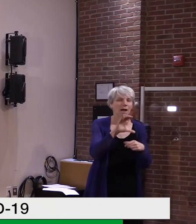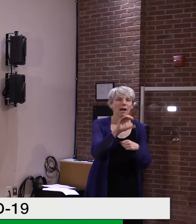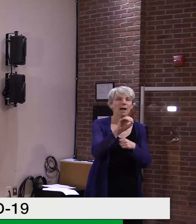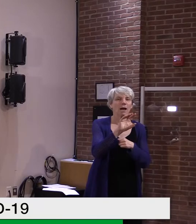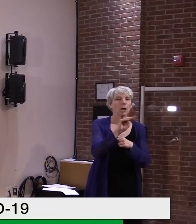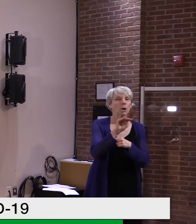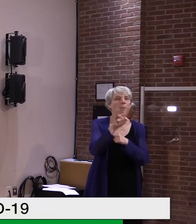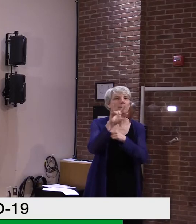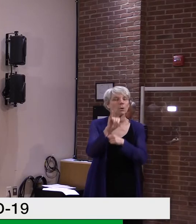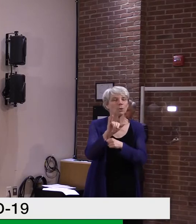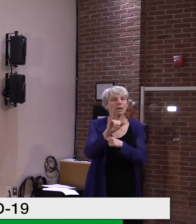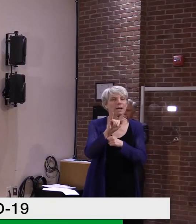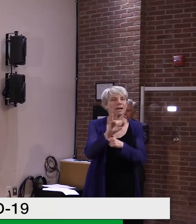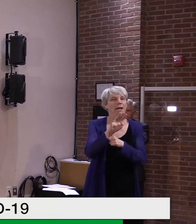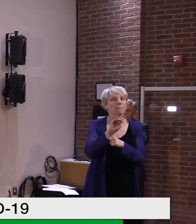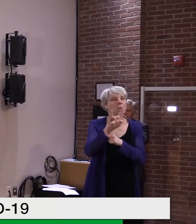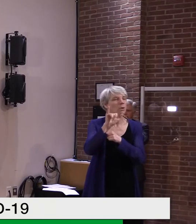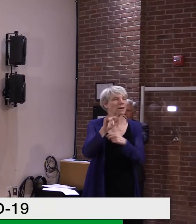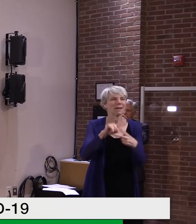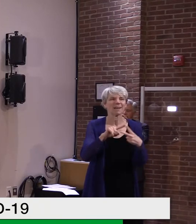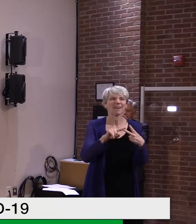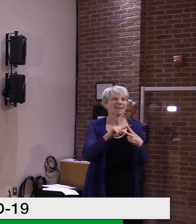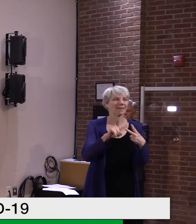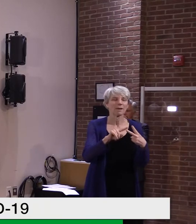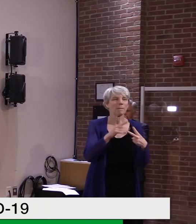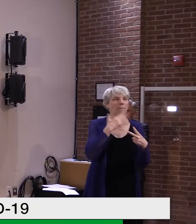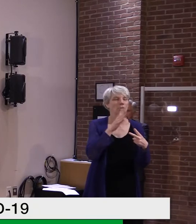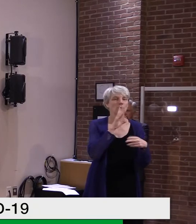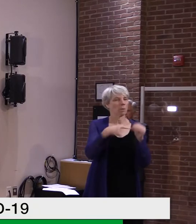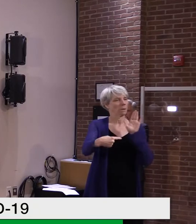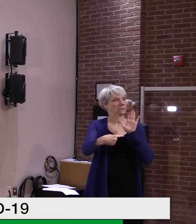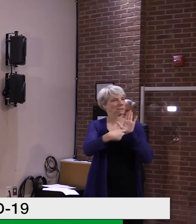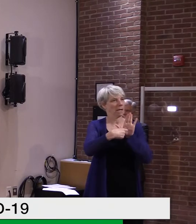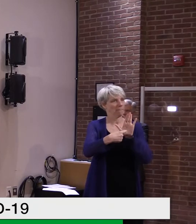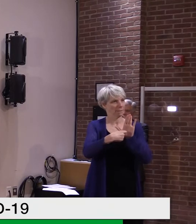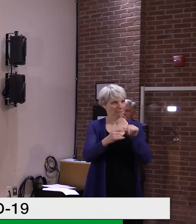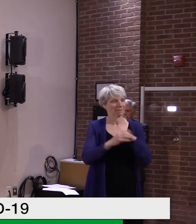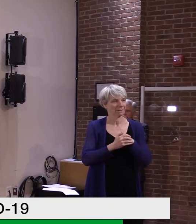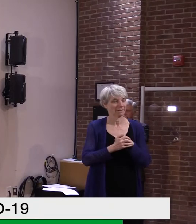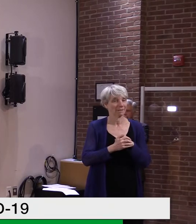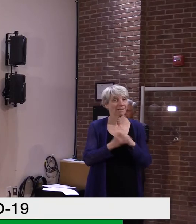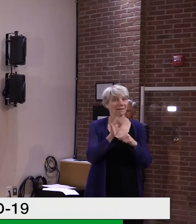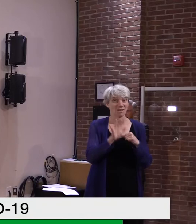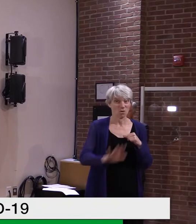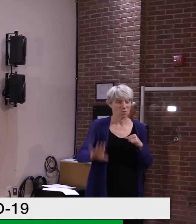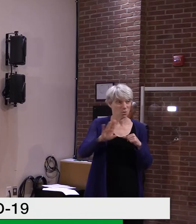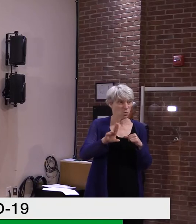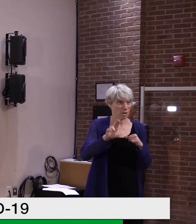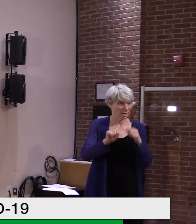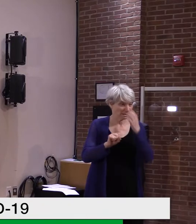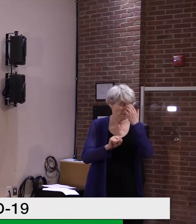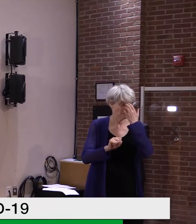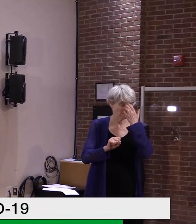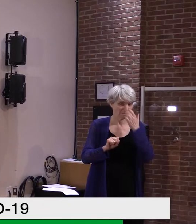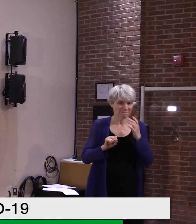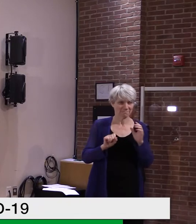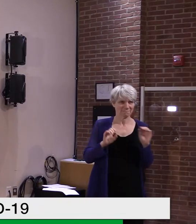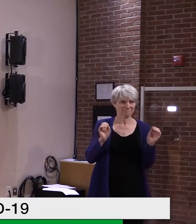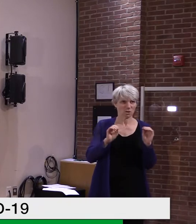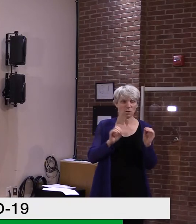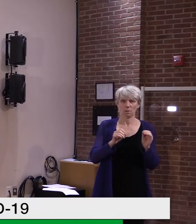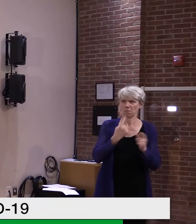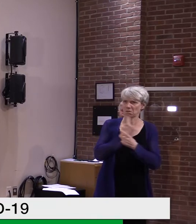use example instead, because I don't think you'll find anyone in the country yet who will give you the